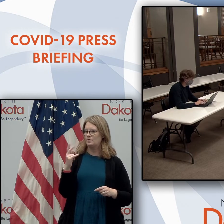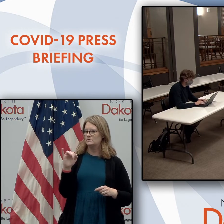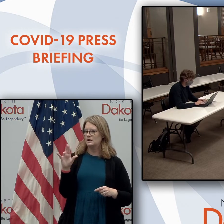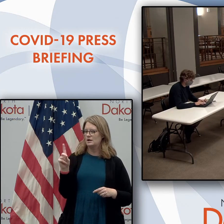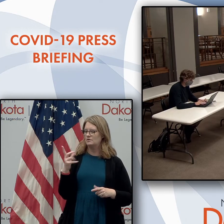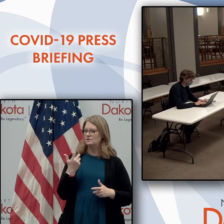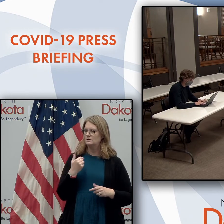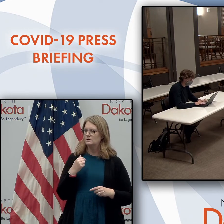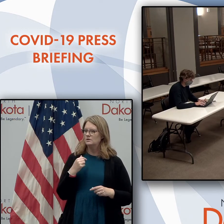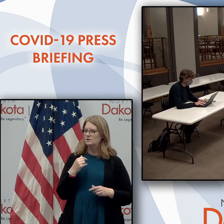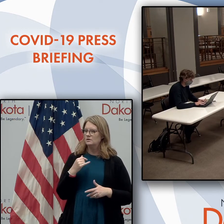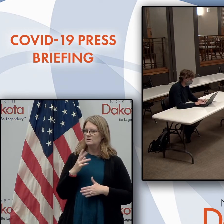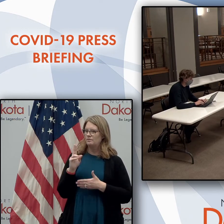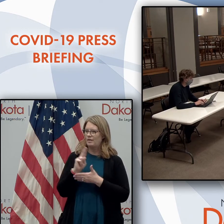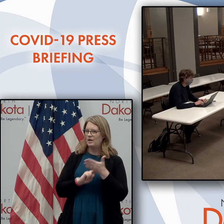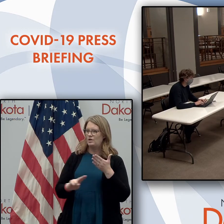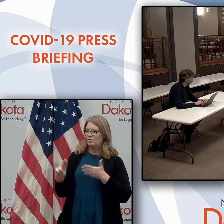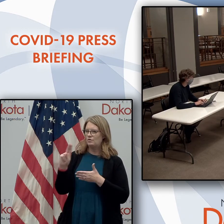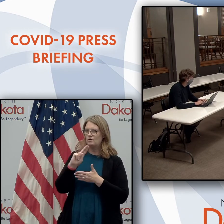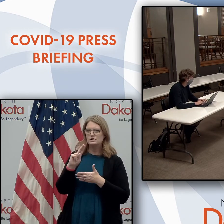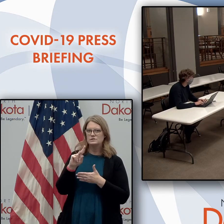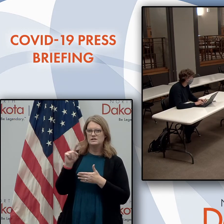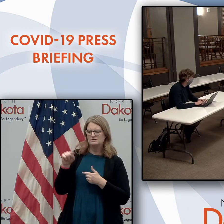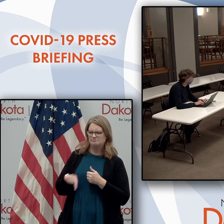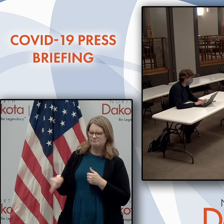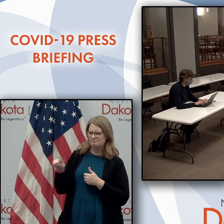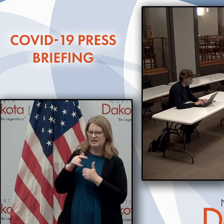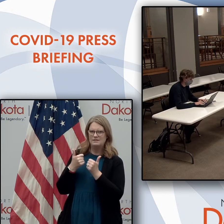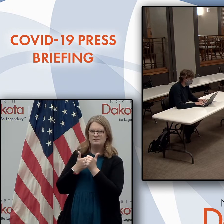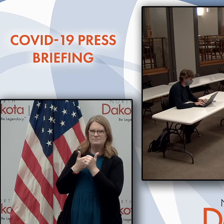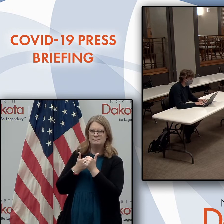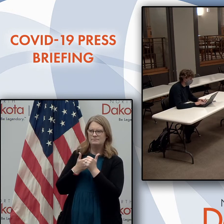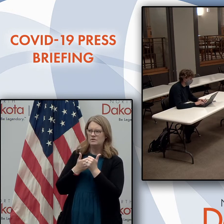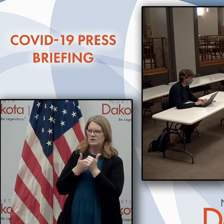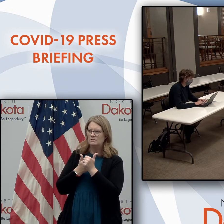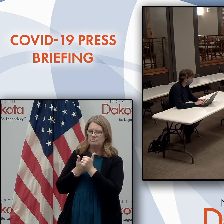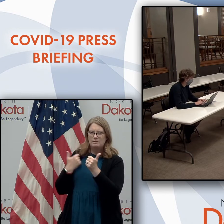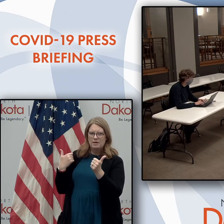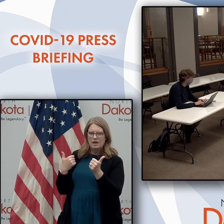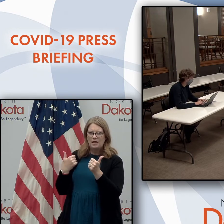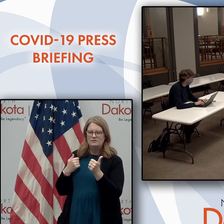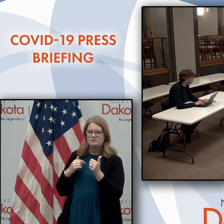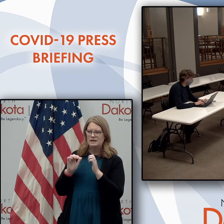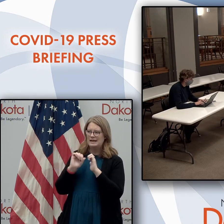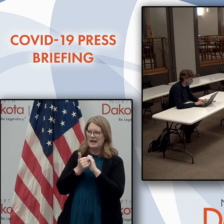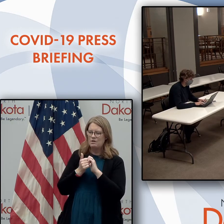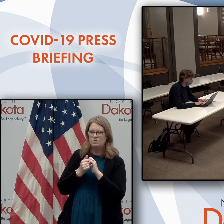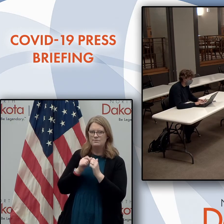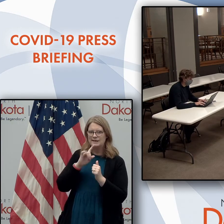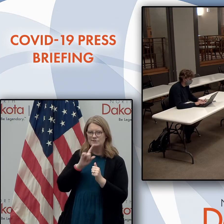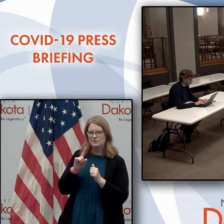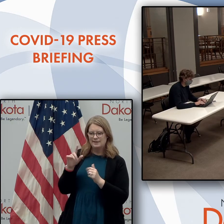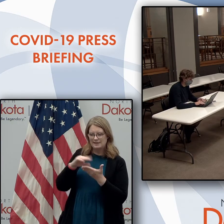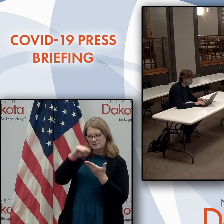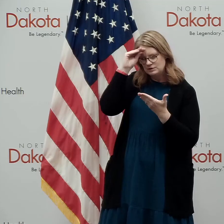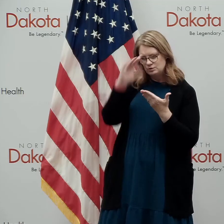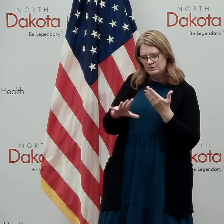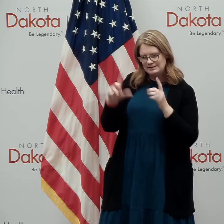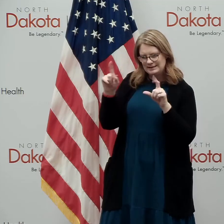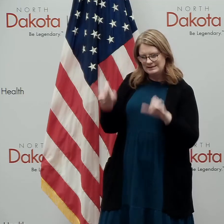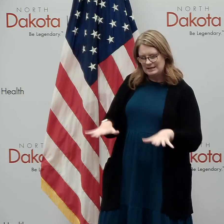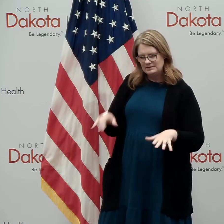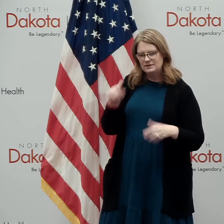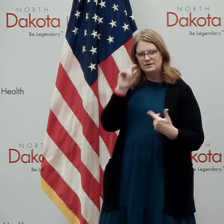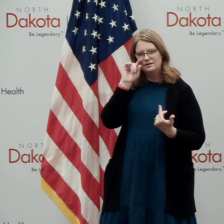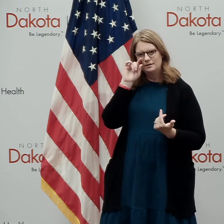the universities get behind on testing, and what is being done to ensure students do get tested? Well, I don't know that